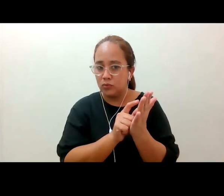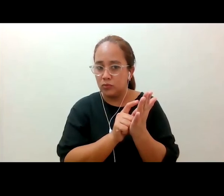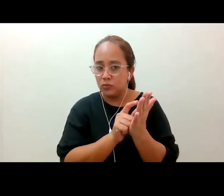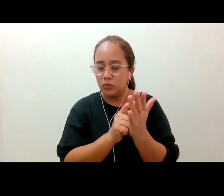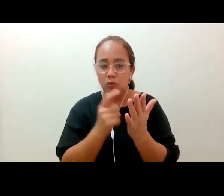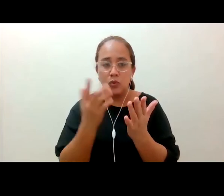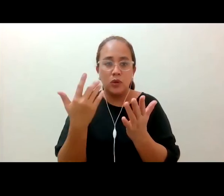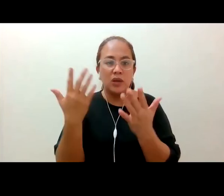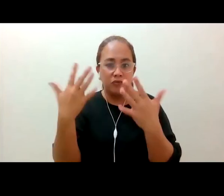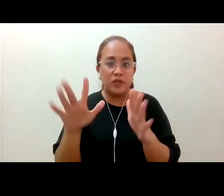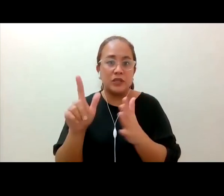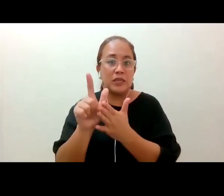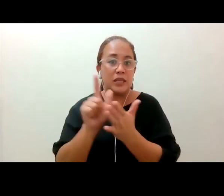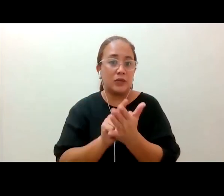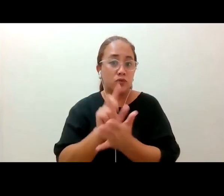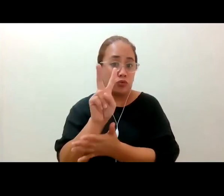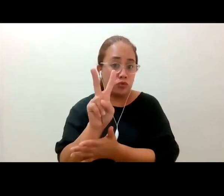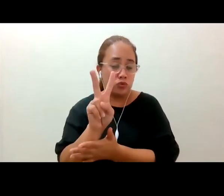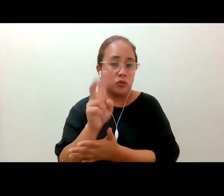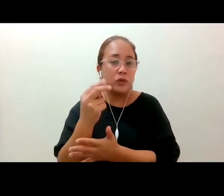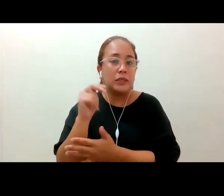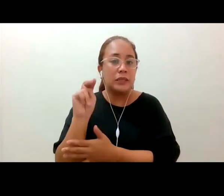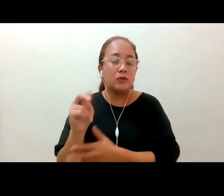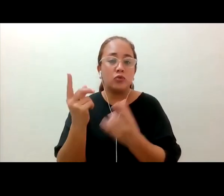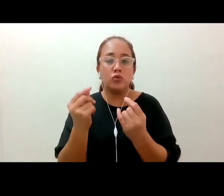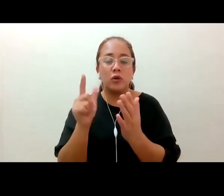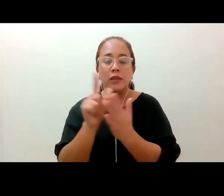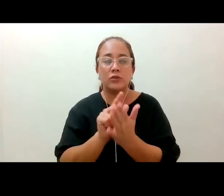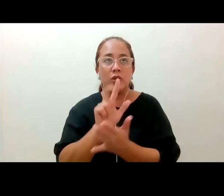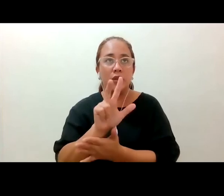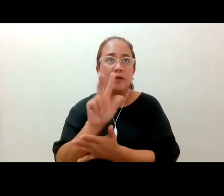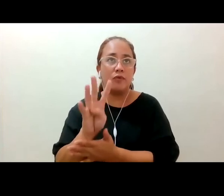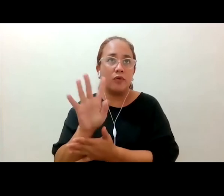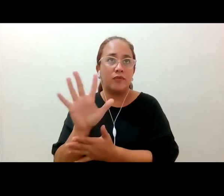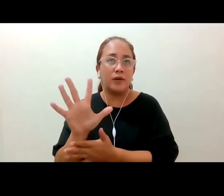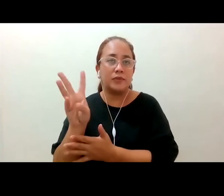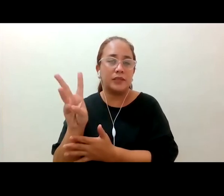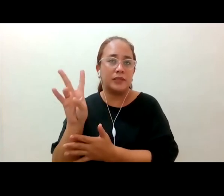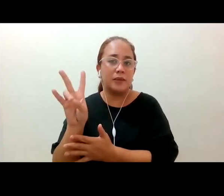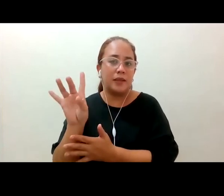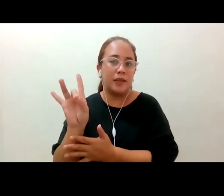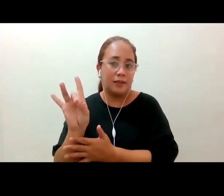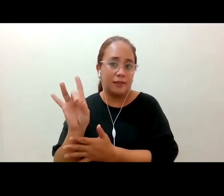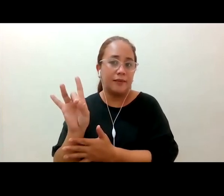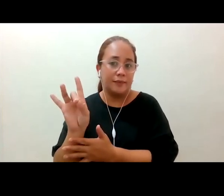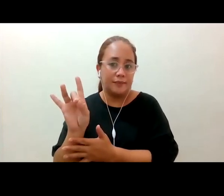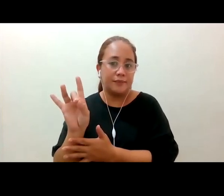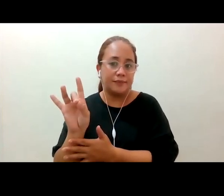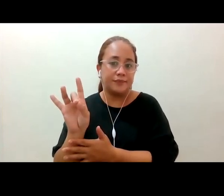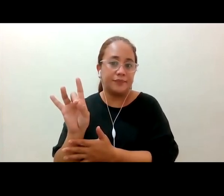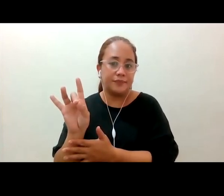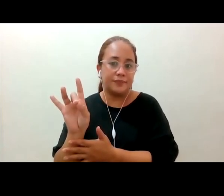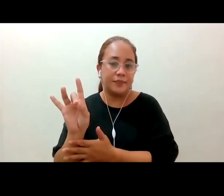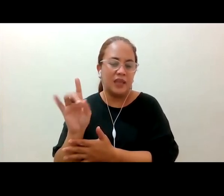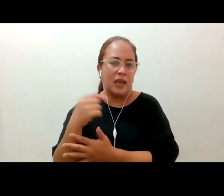Basically, we've done lesson 2. We need to do 3, 4, 5, 6, 7, 8.